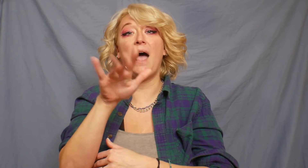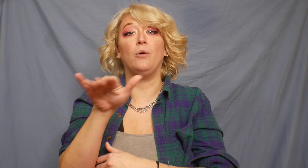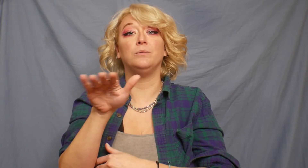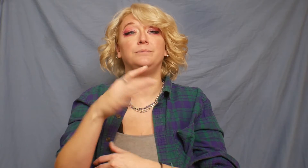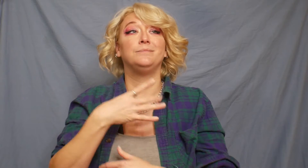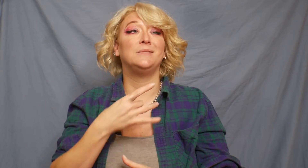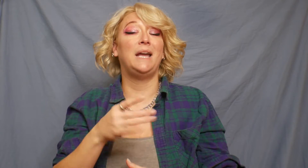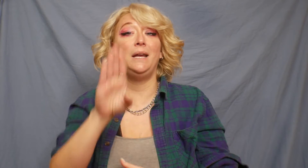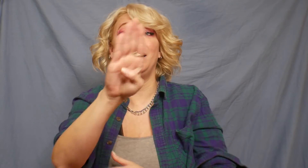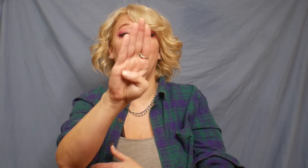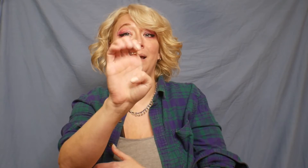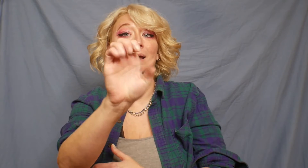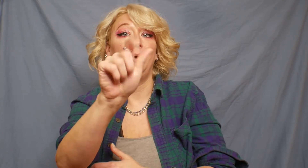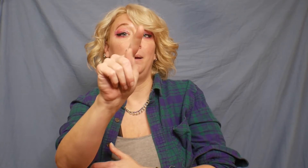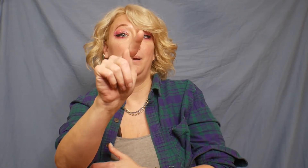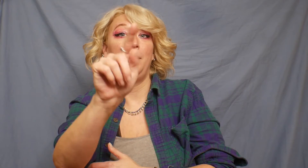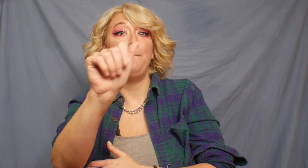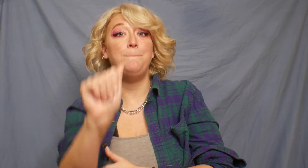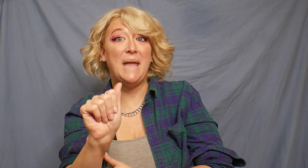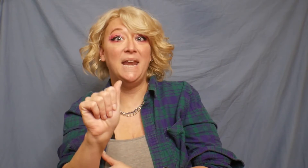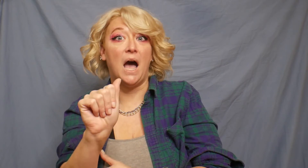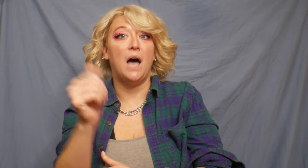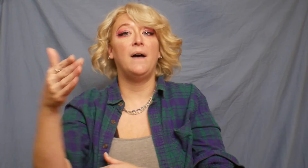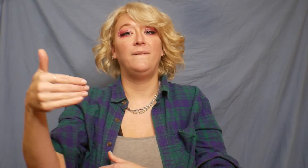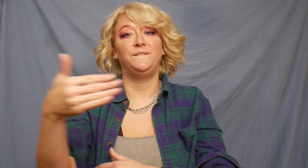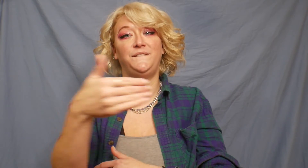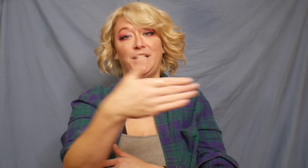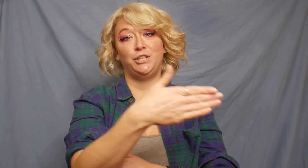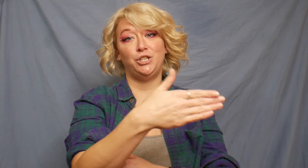out. Like beta fish.